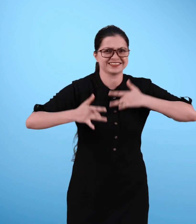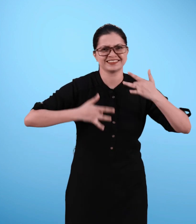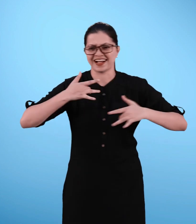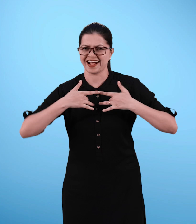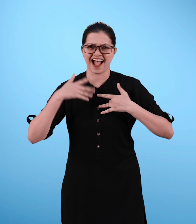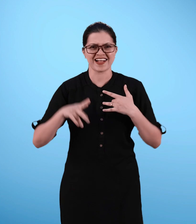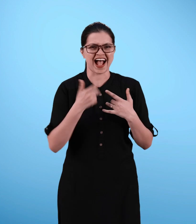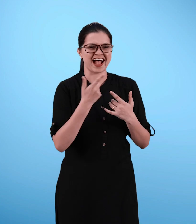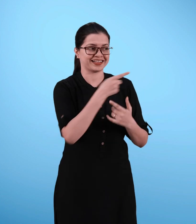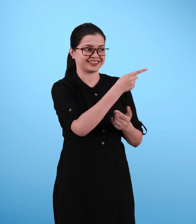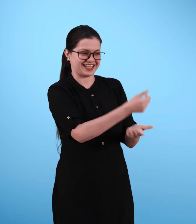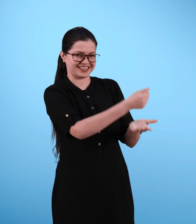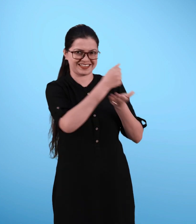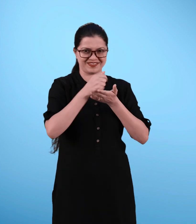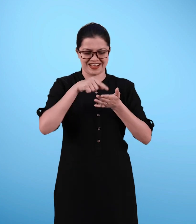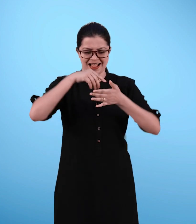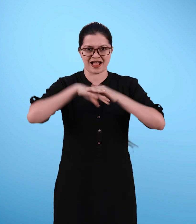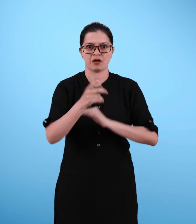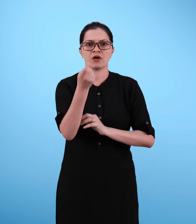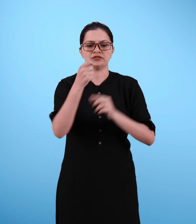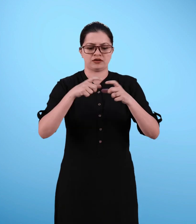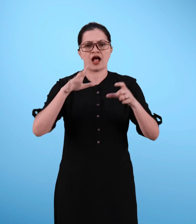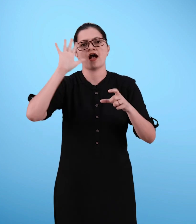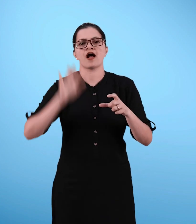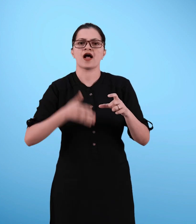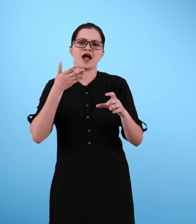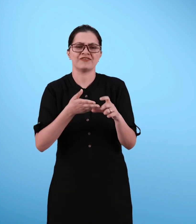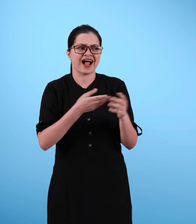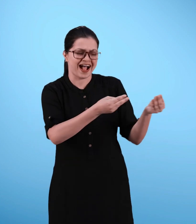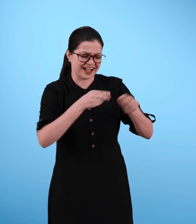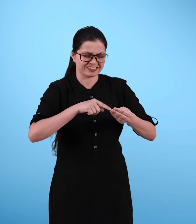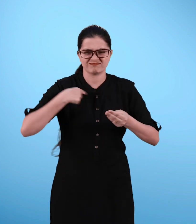money decided to buy use the clothes prize for their money to buy parents. clothes for their parents.